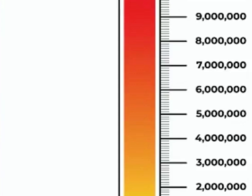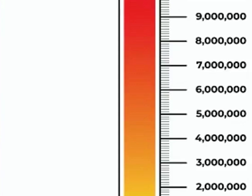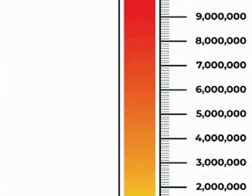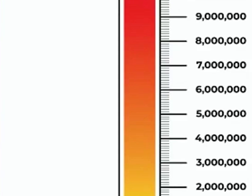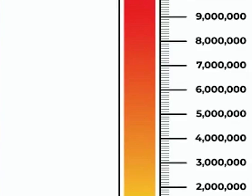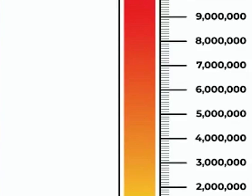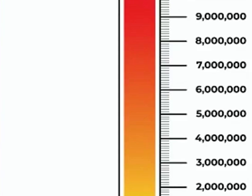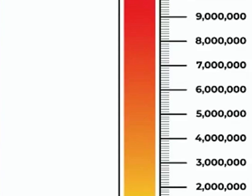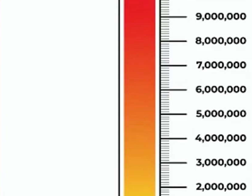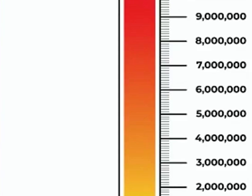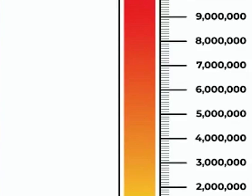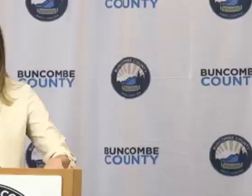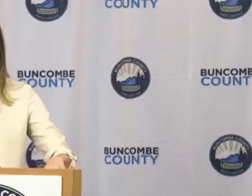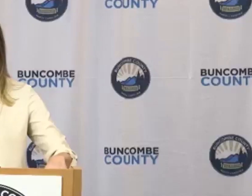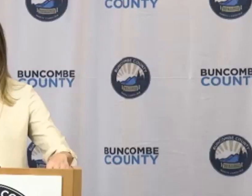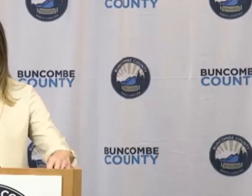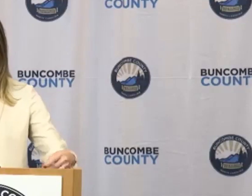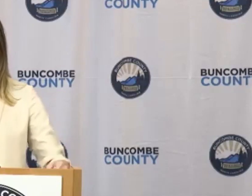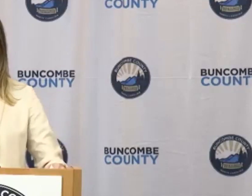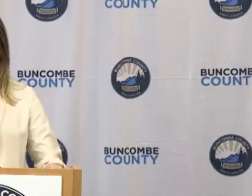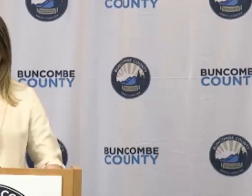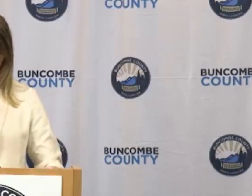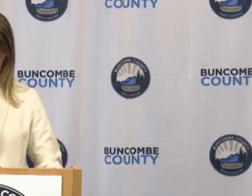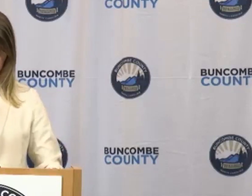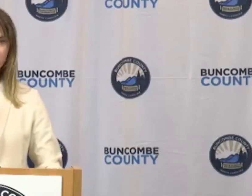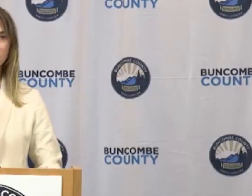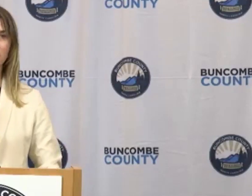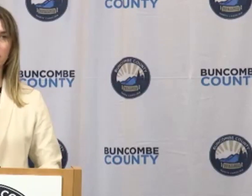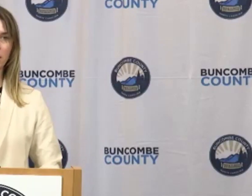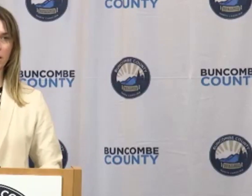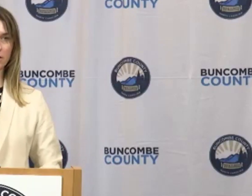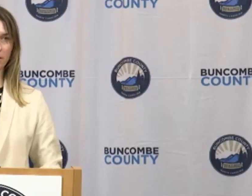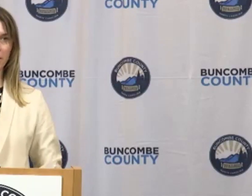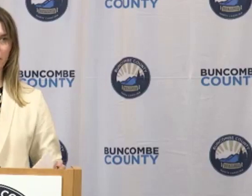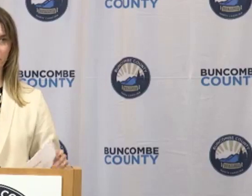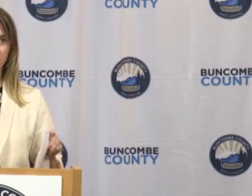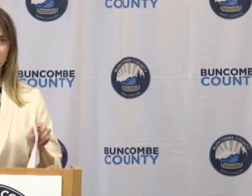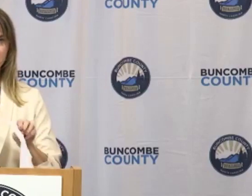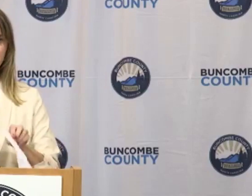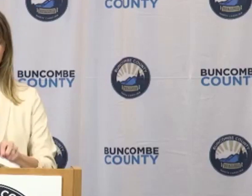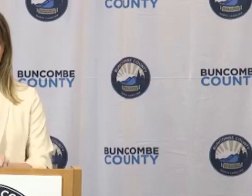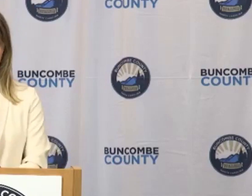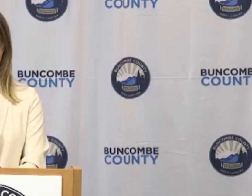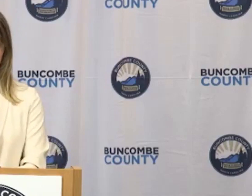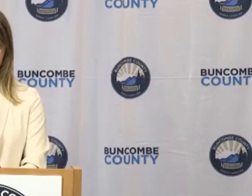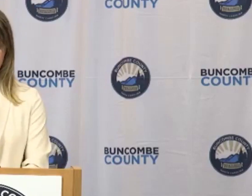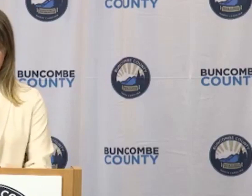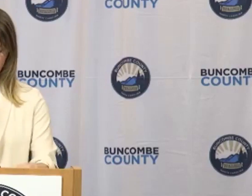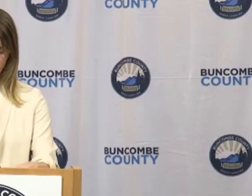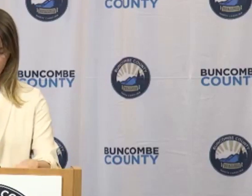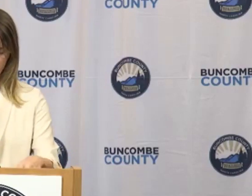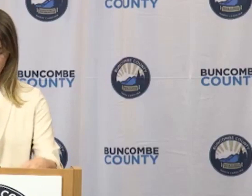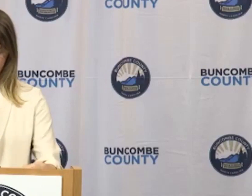That concludes the county's report. And now we would like to ask Deborah Campbell, City of Asheville